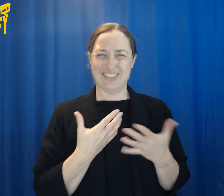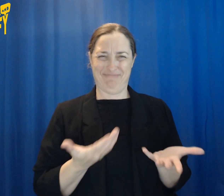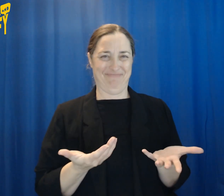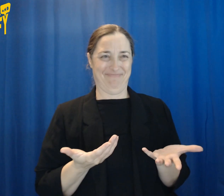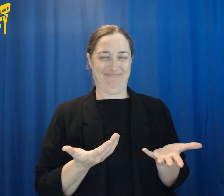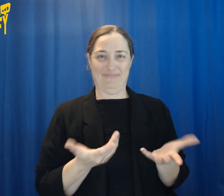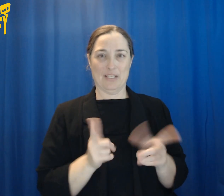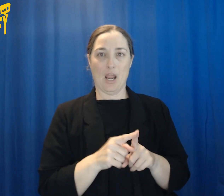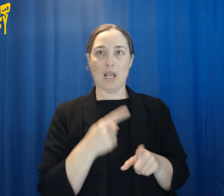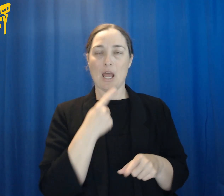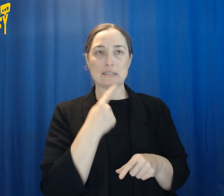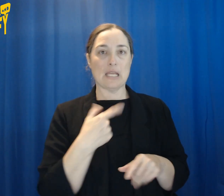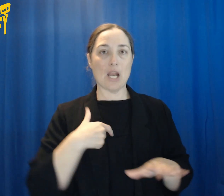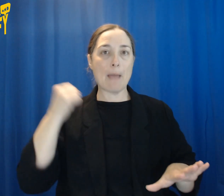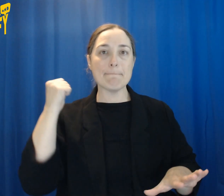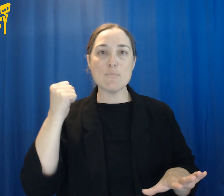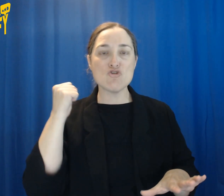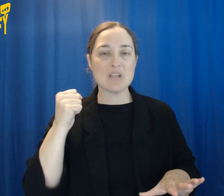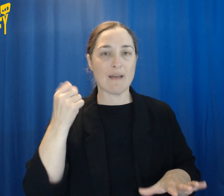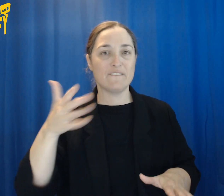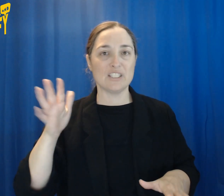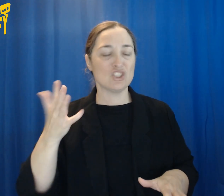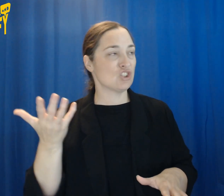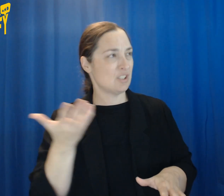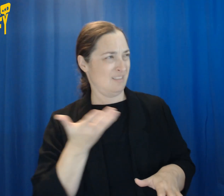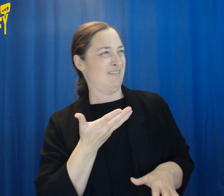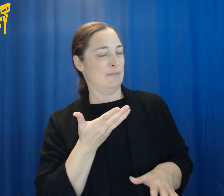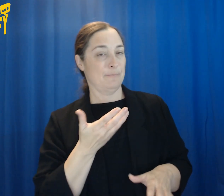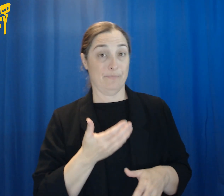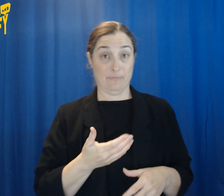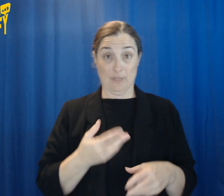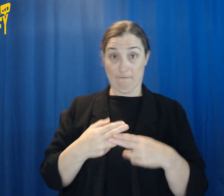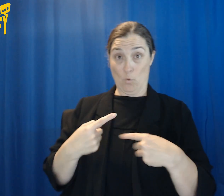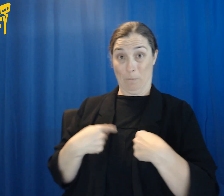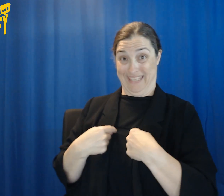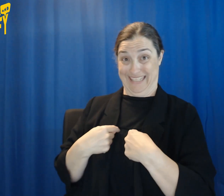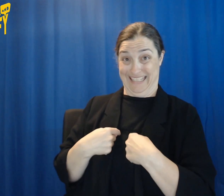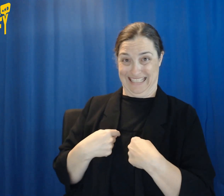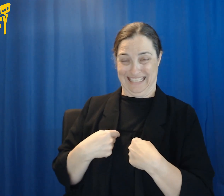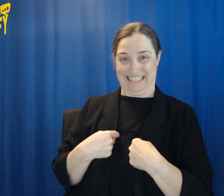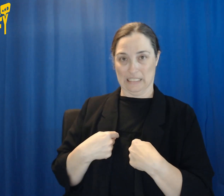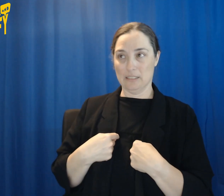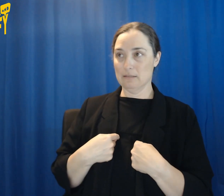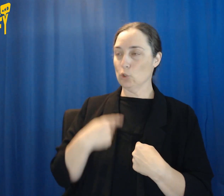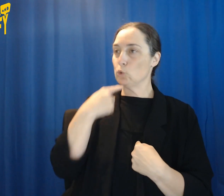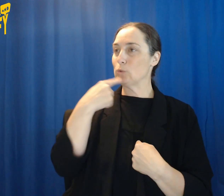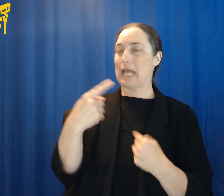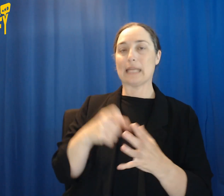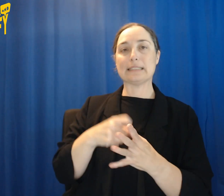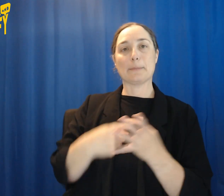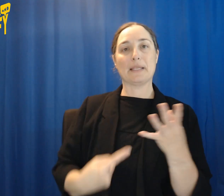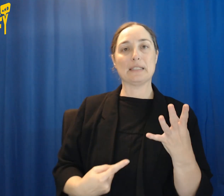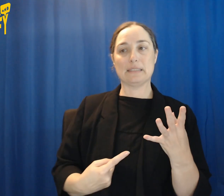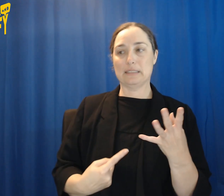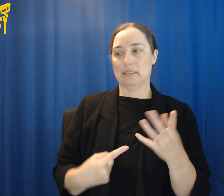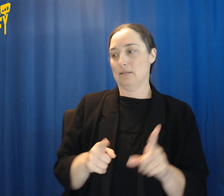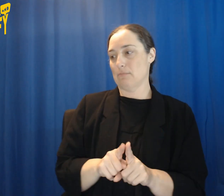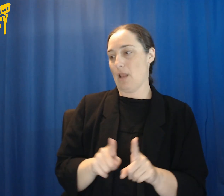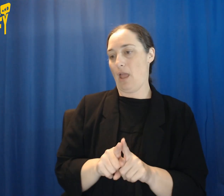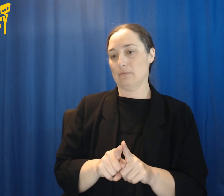I'd murdered someone. Whereas for me, saying that I have a disability is like saying I have I was going to say